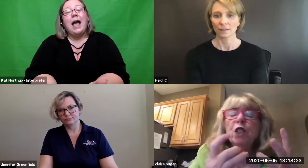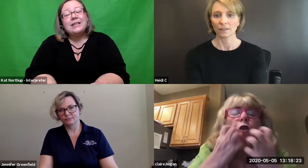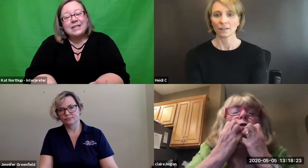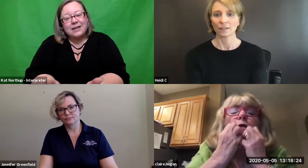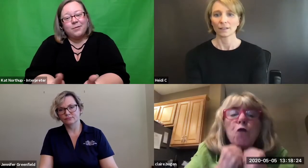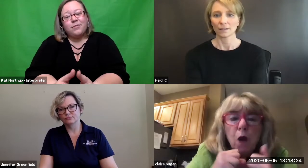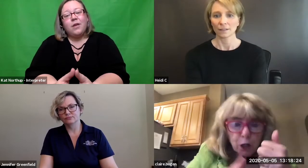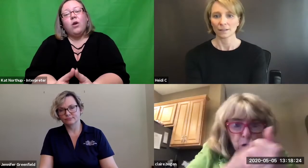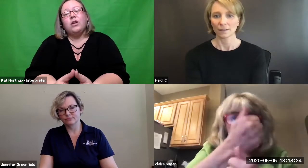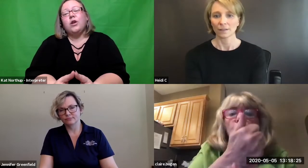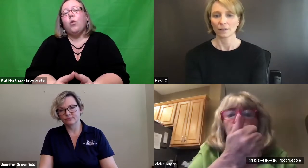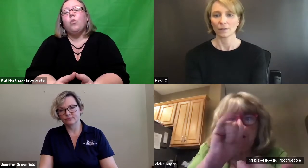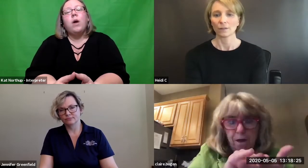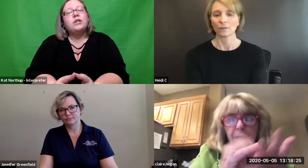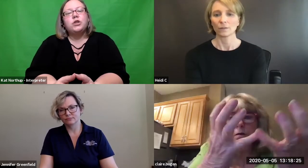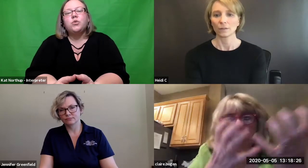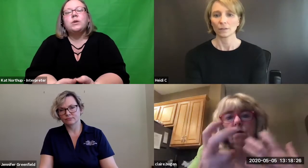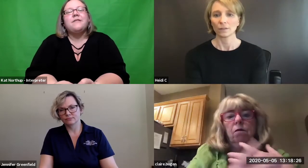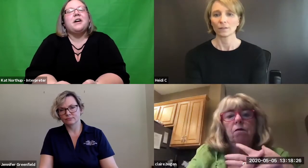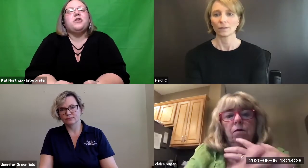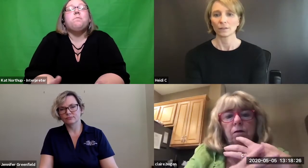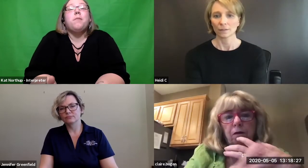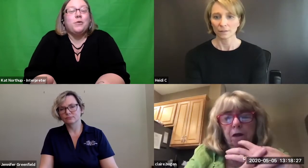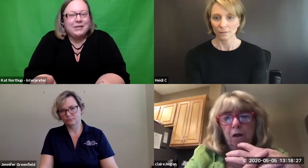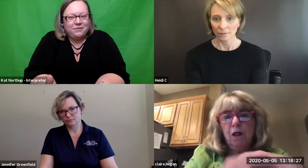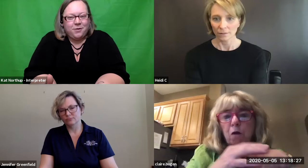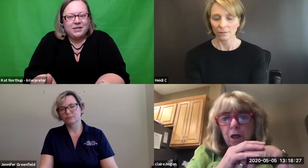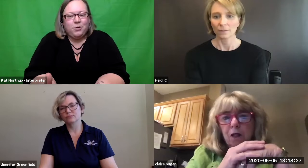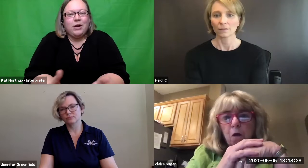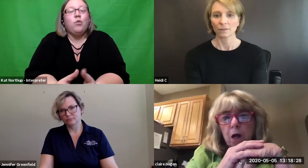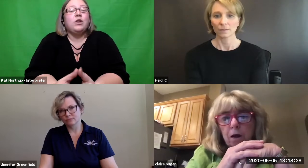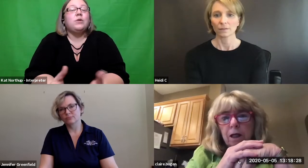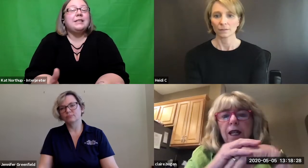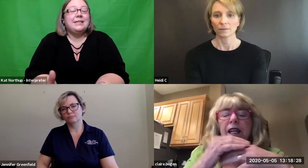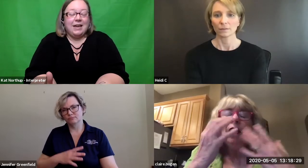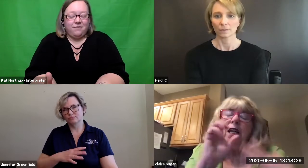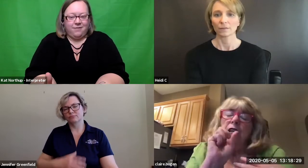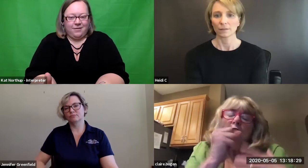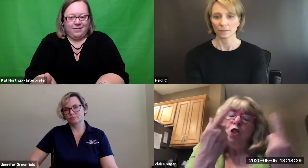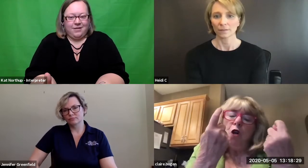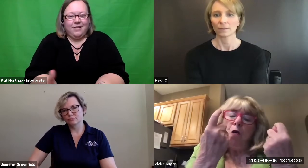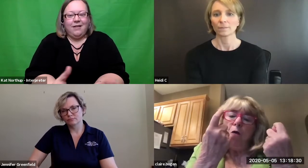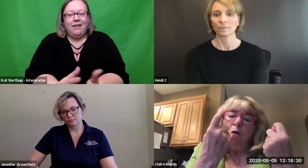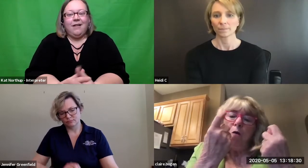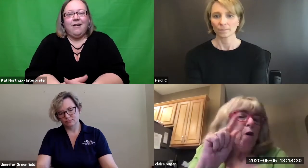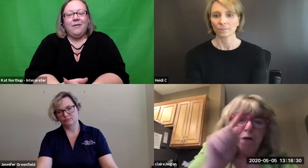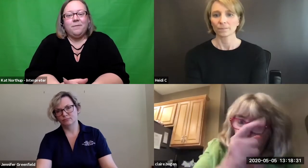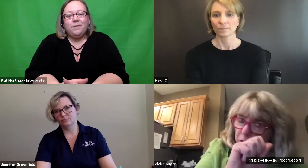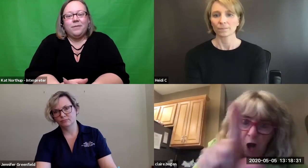And we asked them, what do you really value most from this program? What do you want to save?